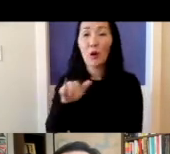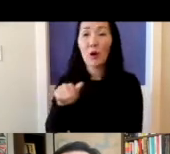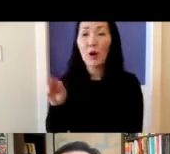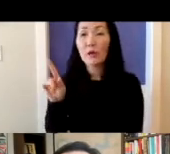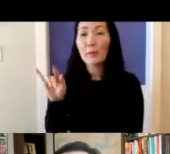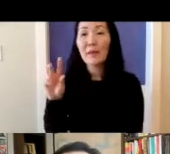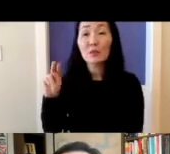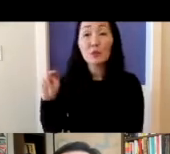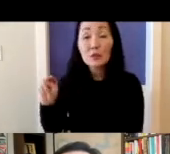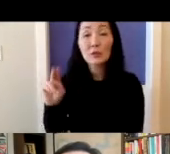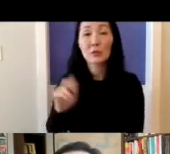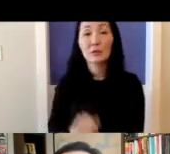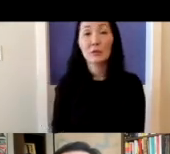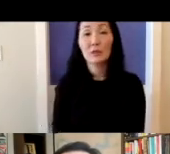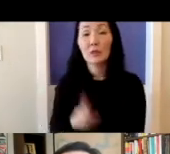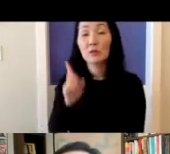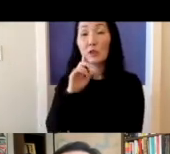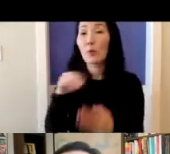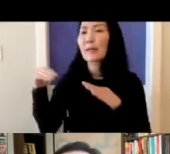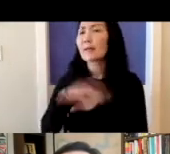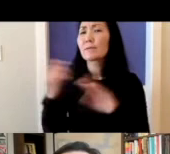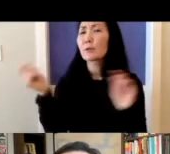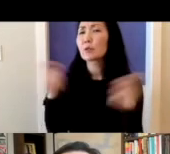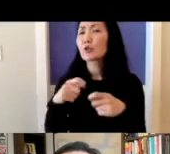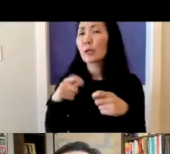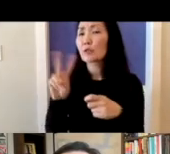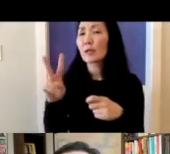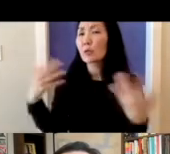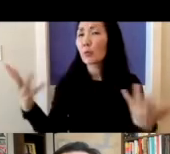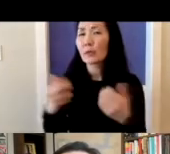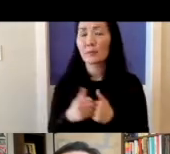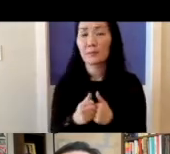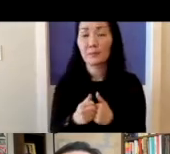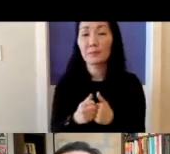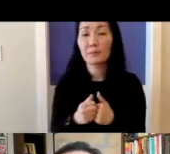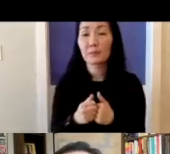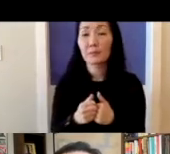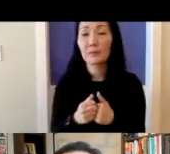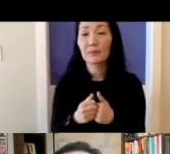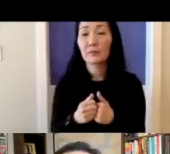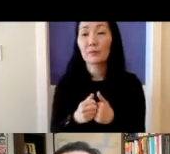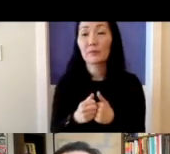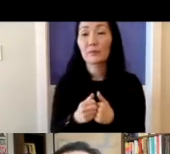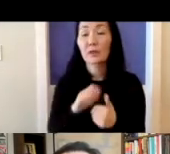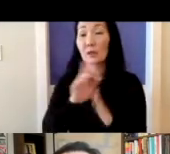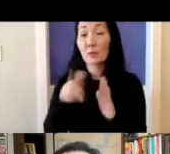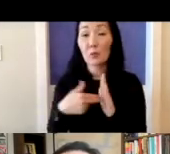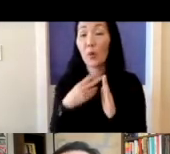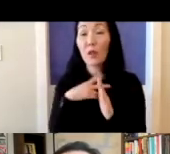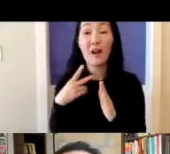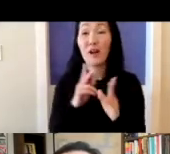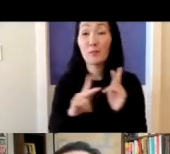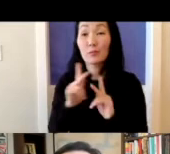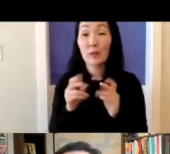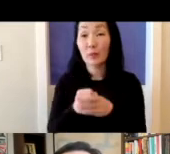ideas of what drives change in the city. And certainly when we think about it, certainly the role of population growth and population change,